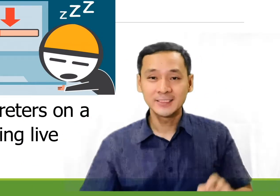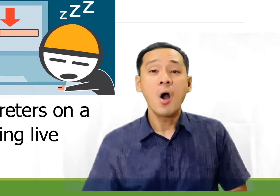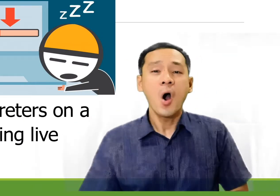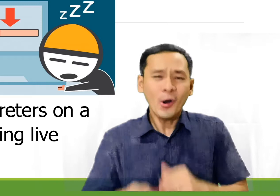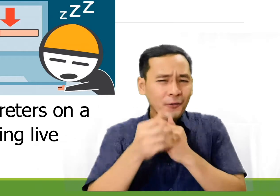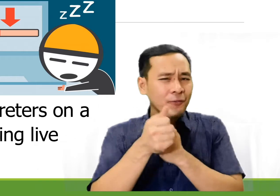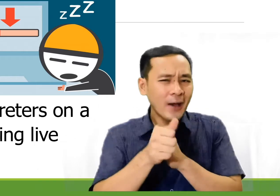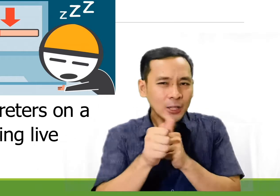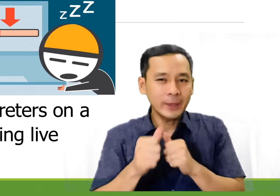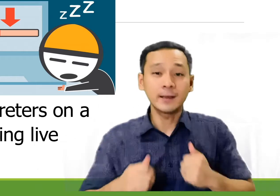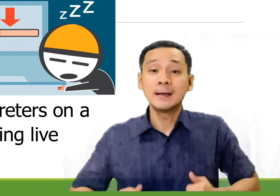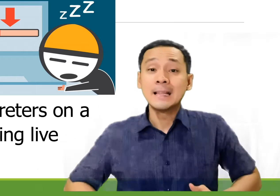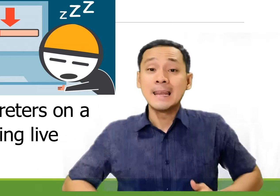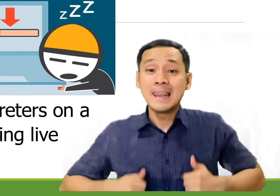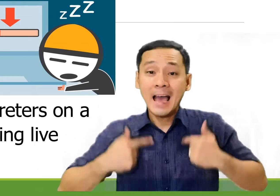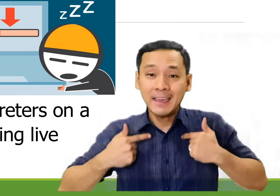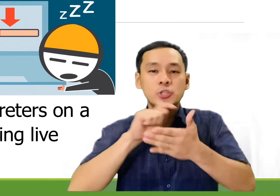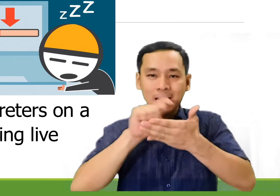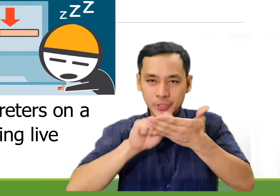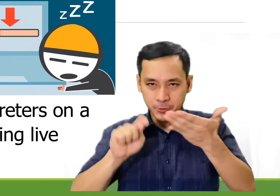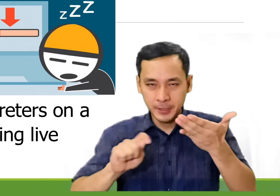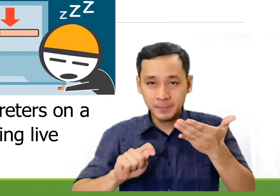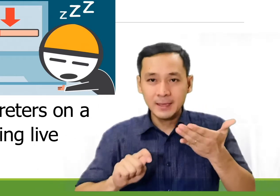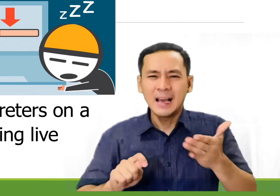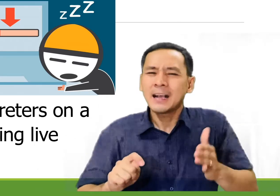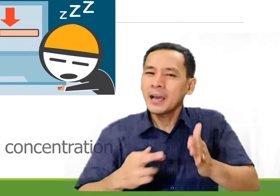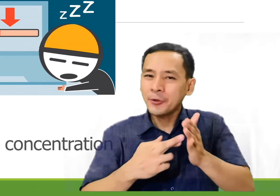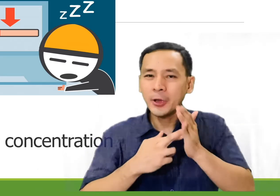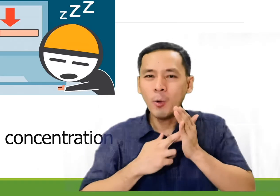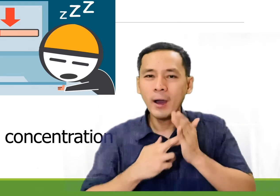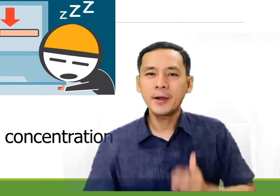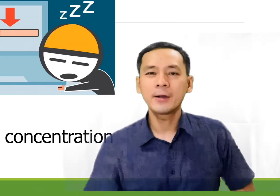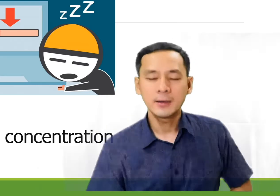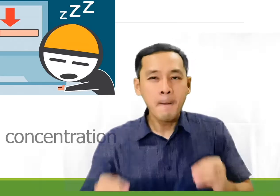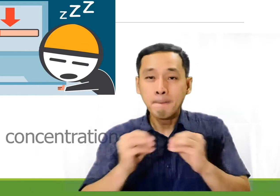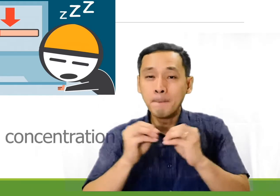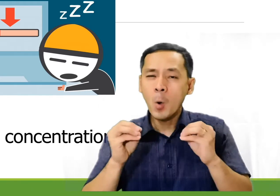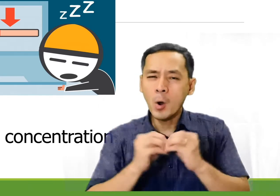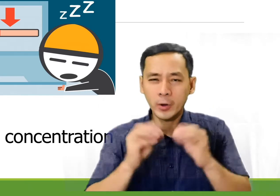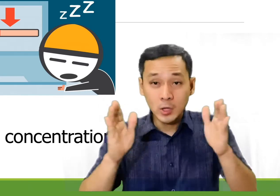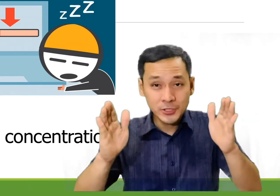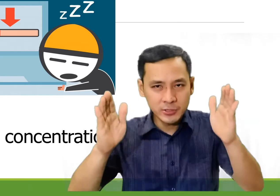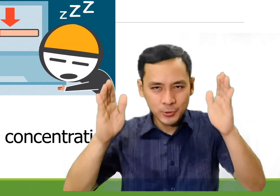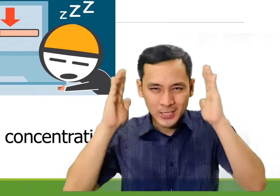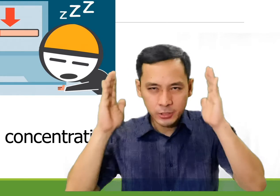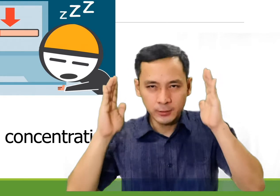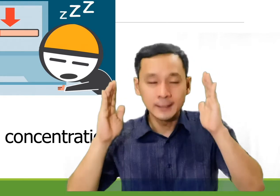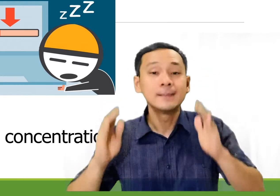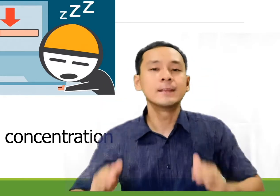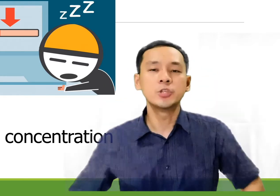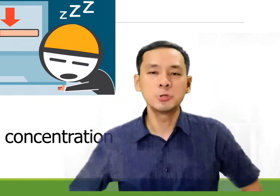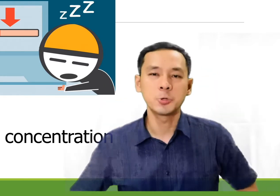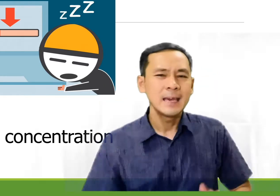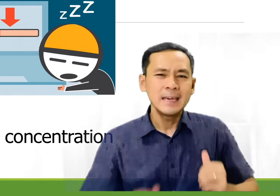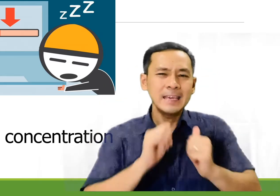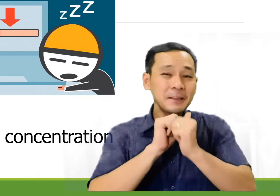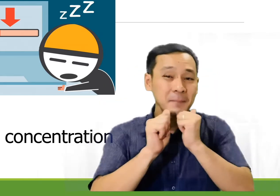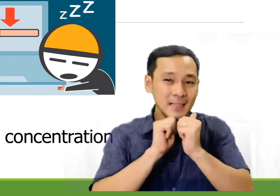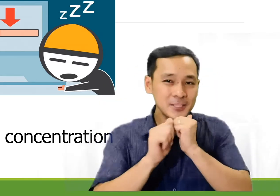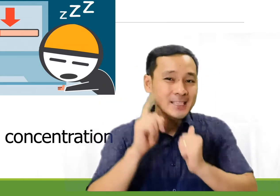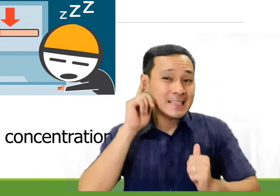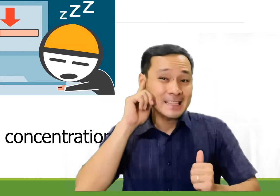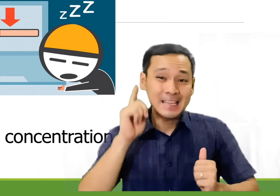screen or following live transcript can require more concentration than usual.